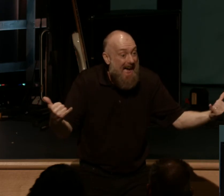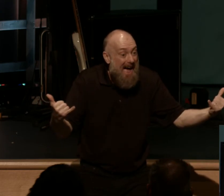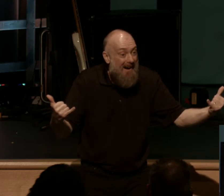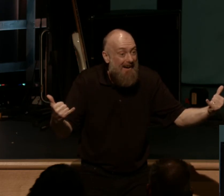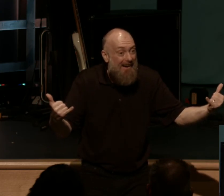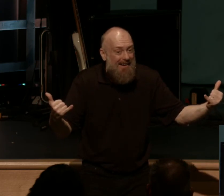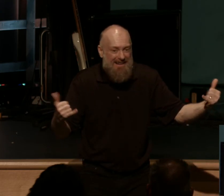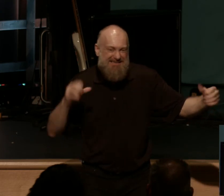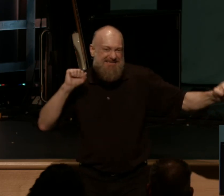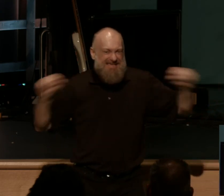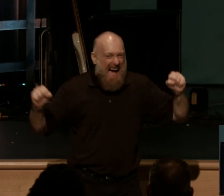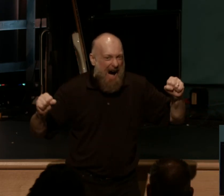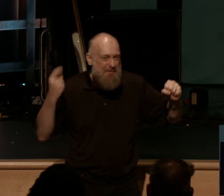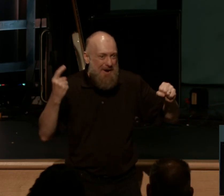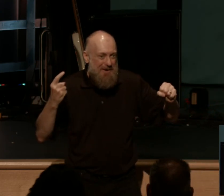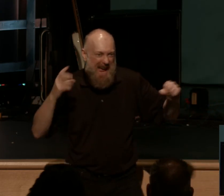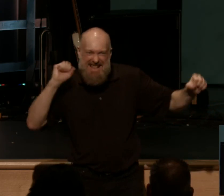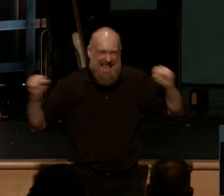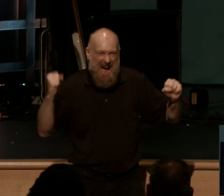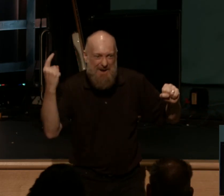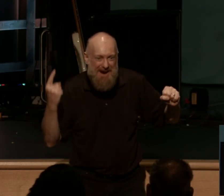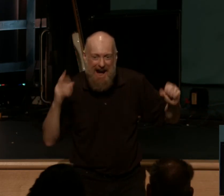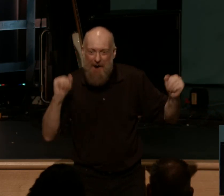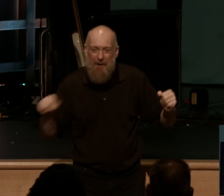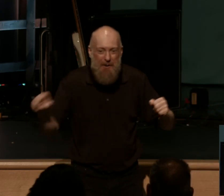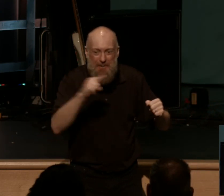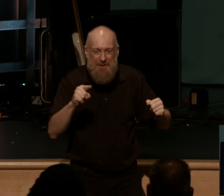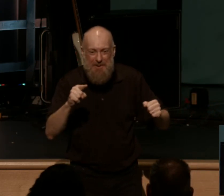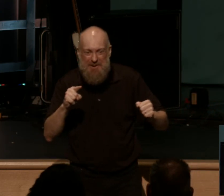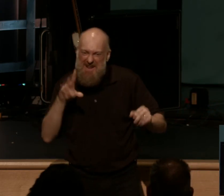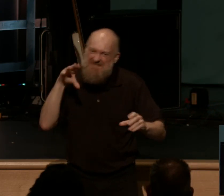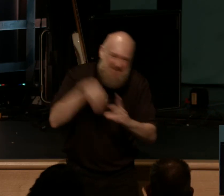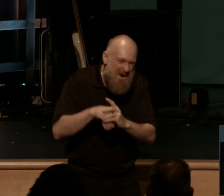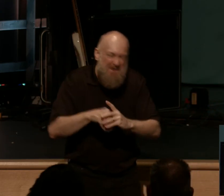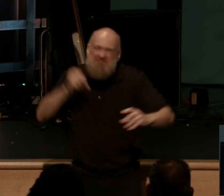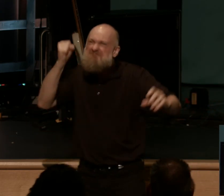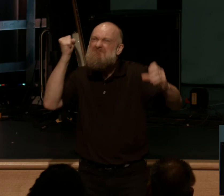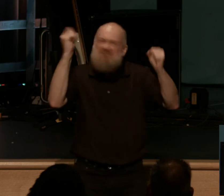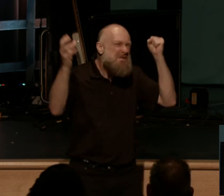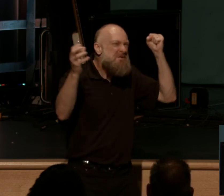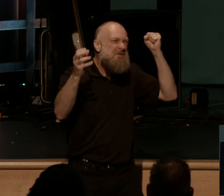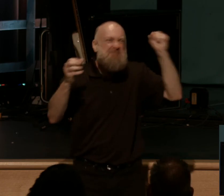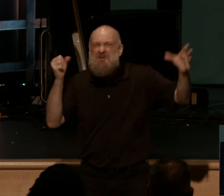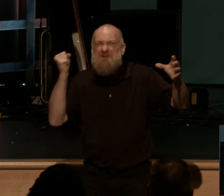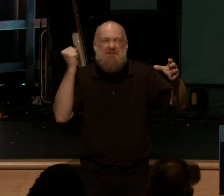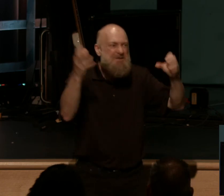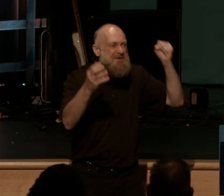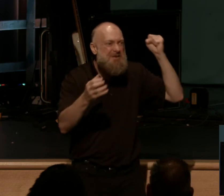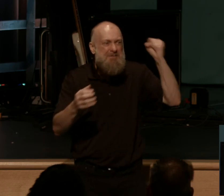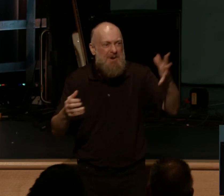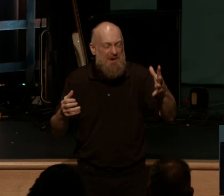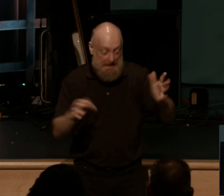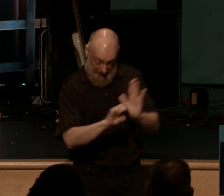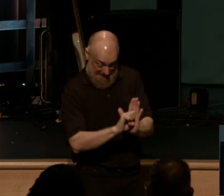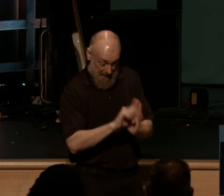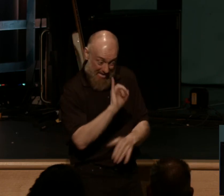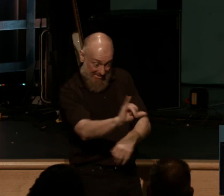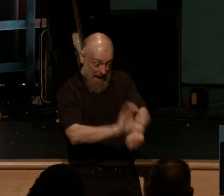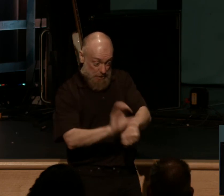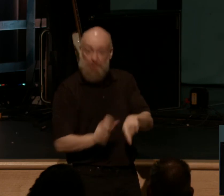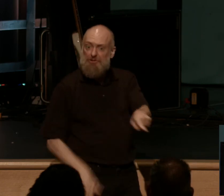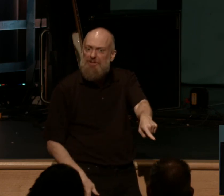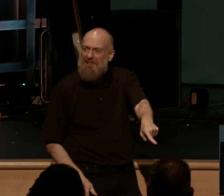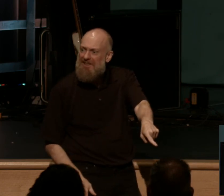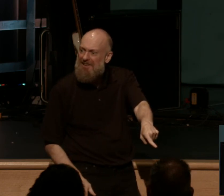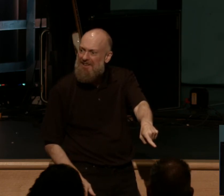bit rowdy to end the service, all right? And so I'm hoping you will engage in these themes and delight, as with the example of the early church before